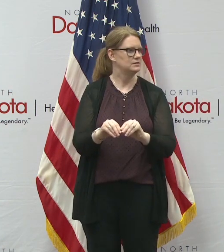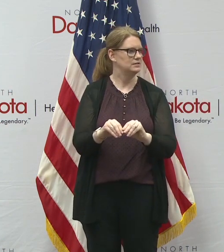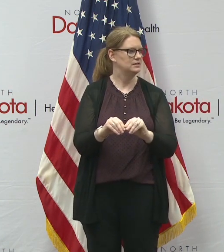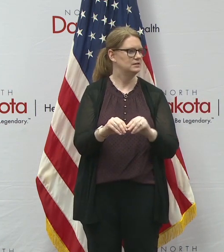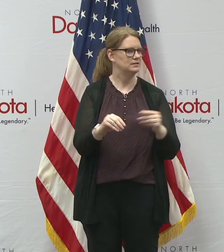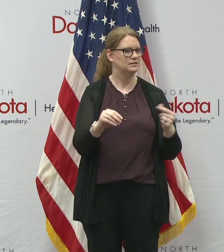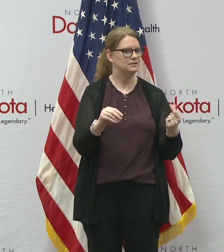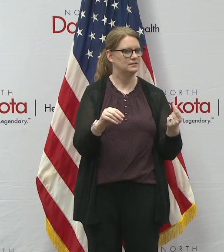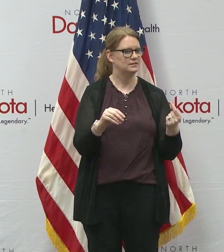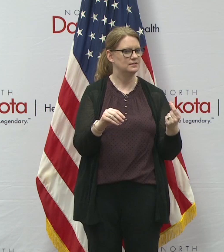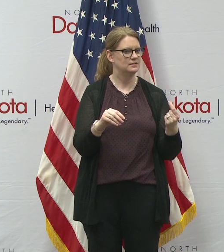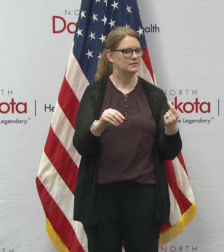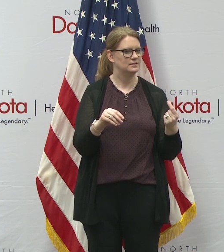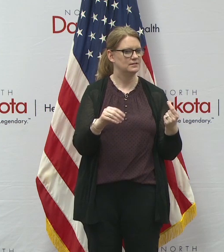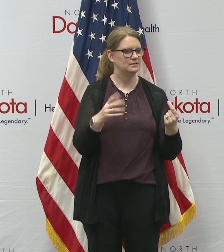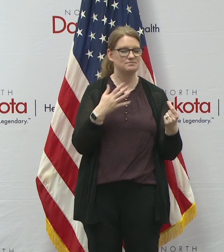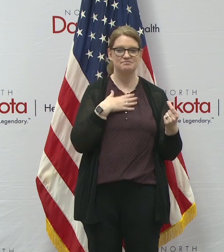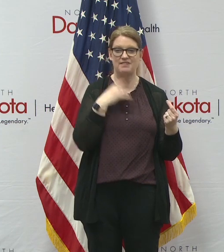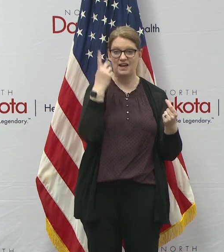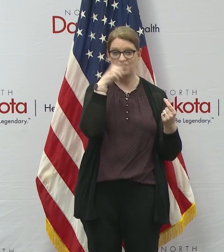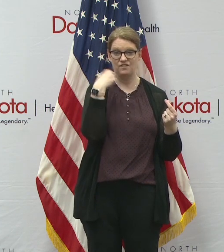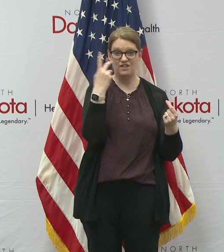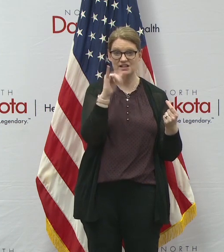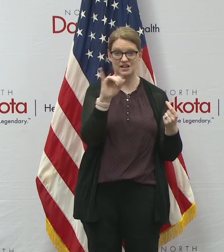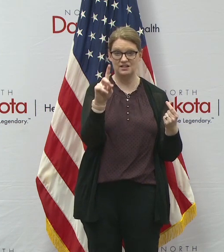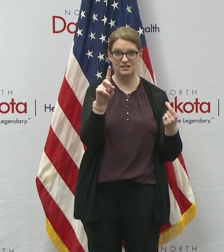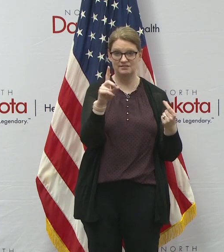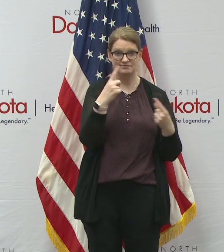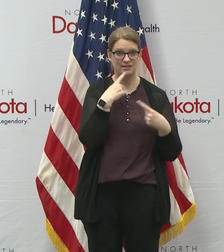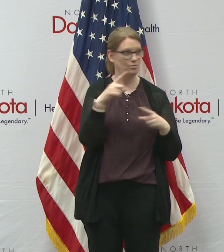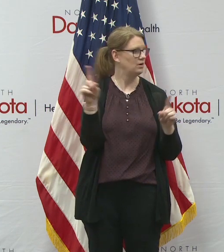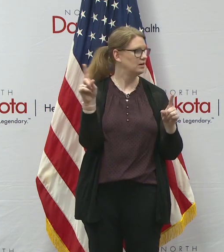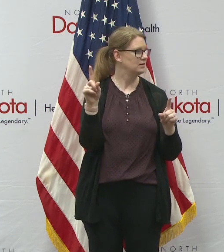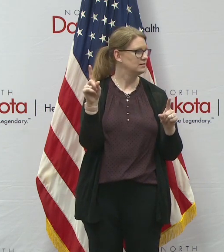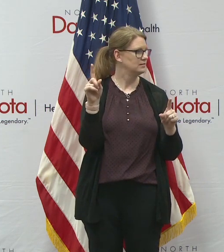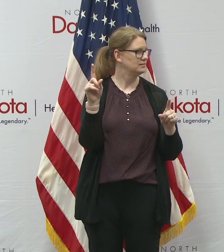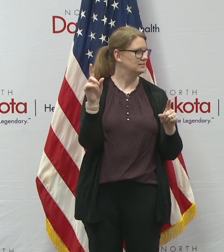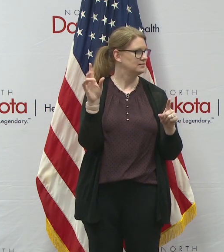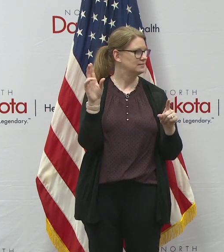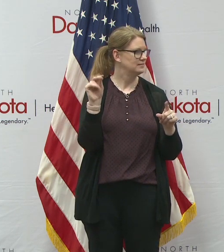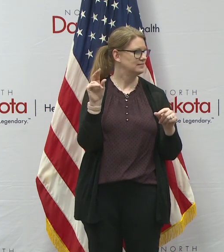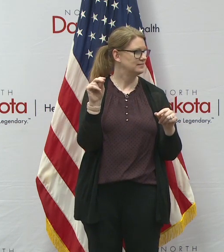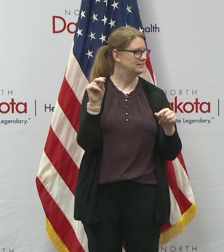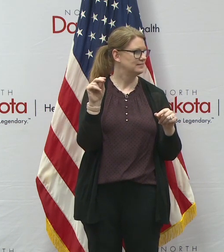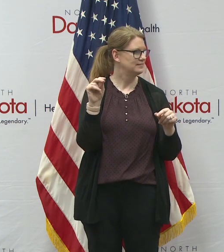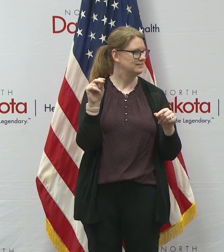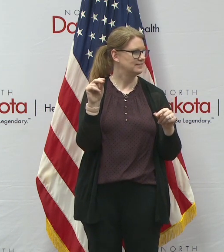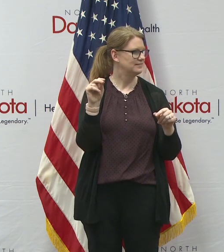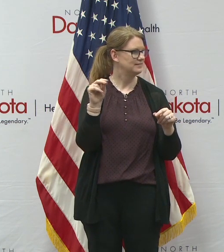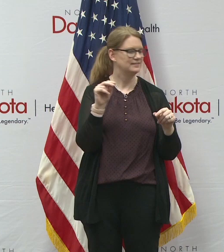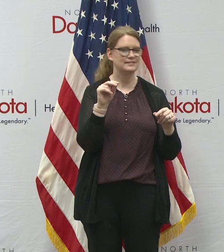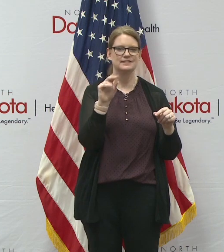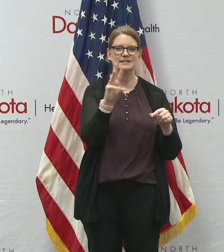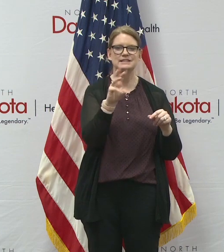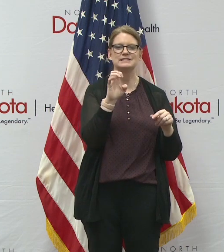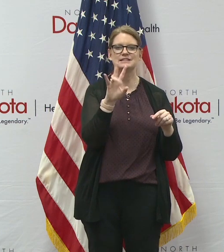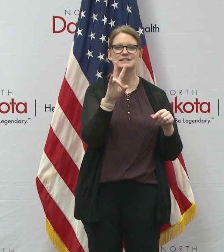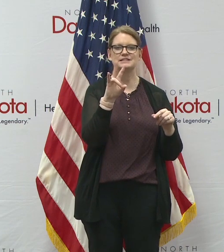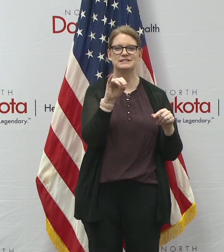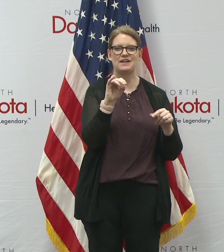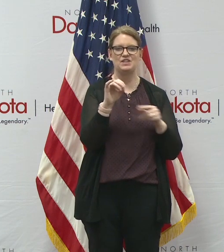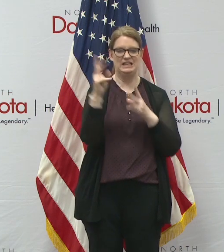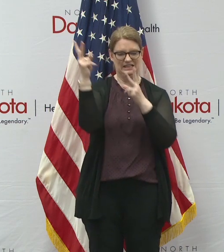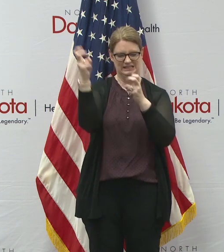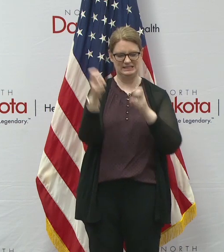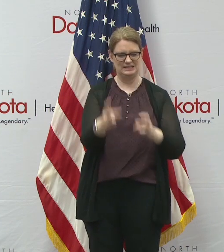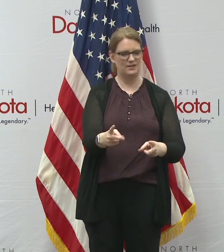Face ID does not work on Mike Nowatzki's phone. But there are 670 installs that have already